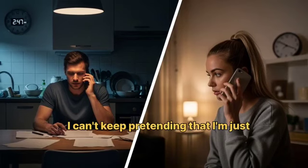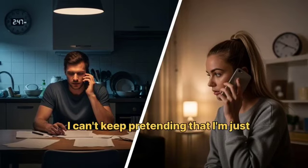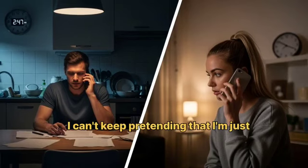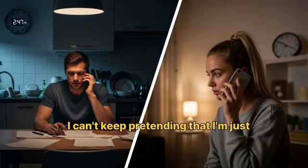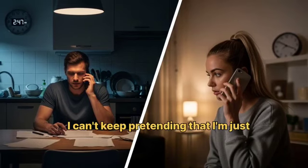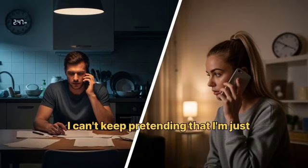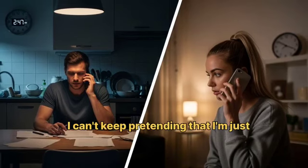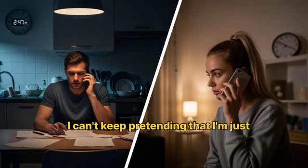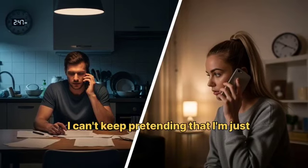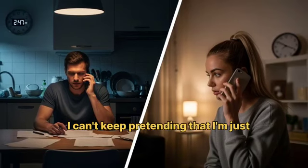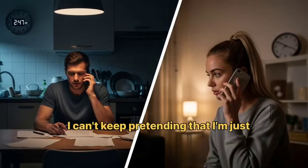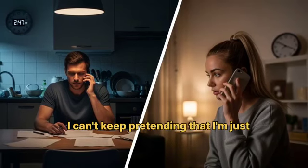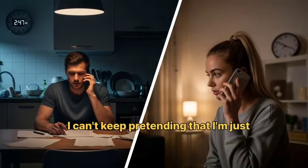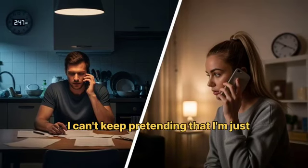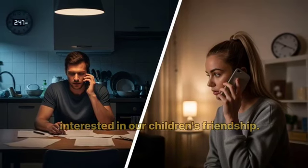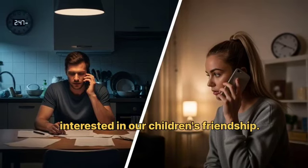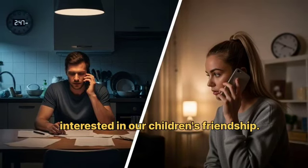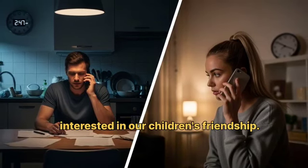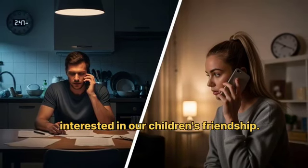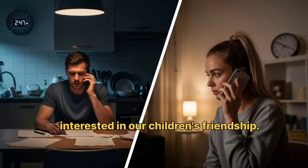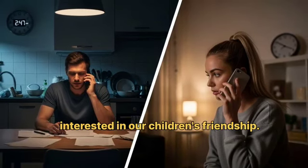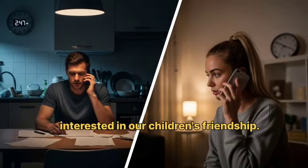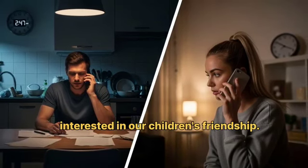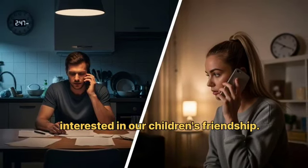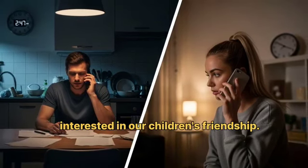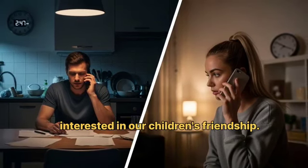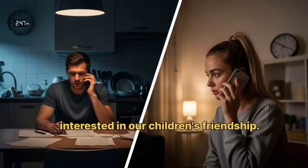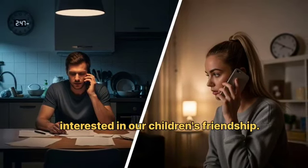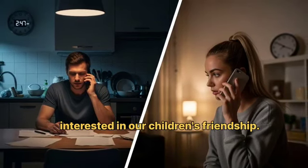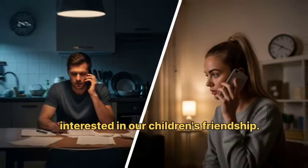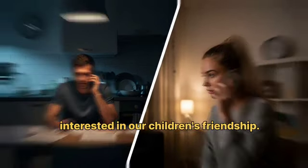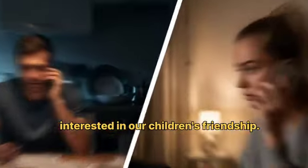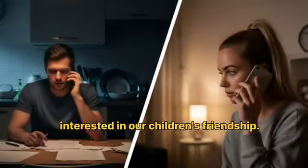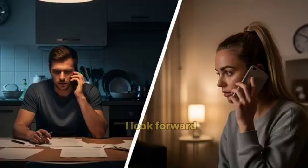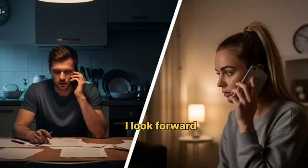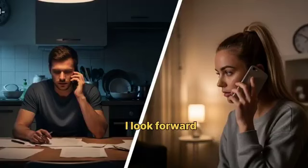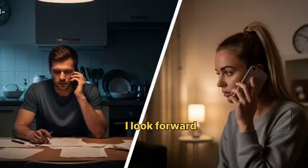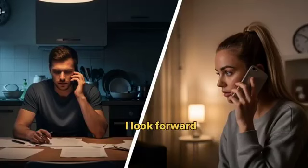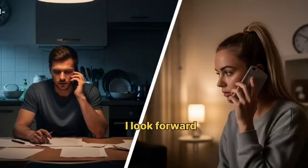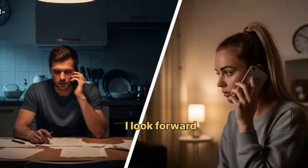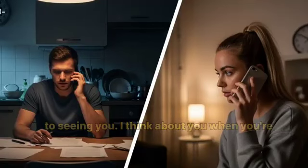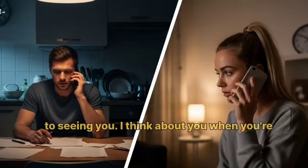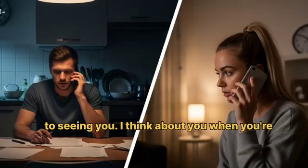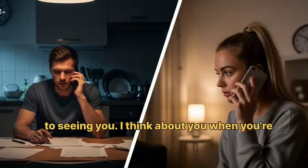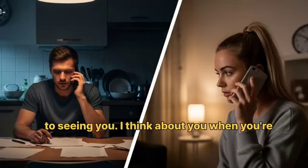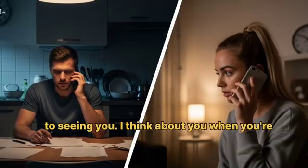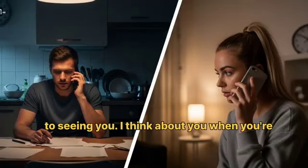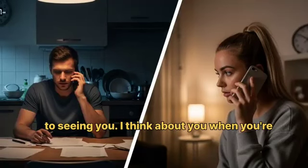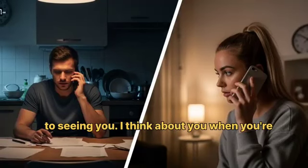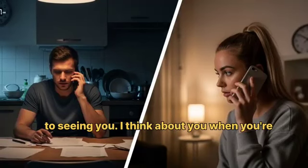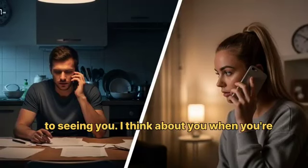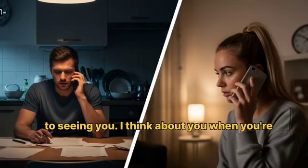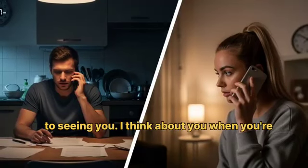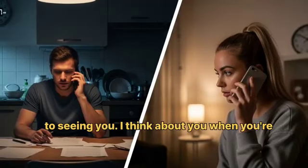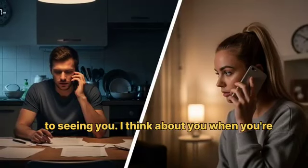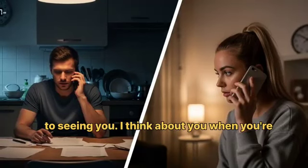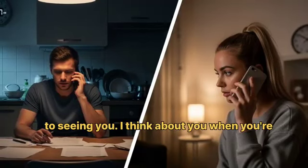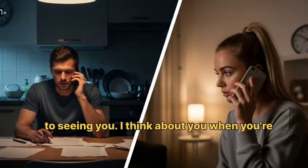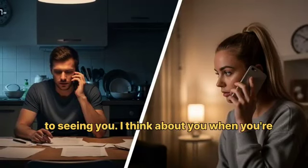keep pretending that I'm just interested in our children's friendship. I look forward to seeing you. I think about you when you're